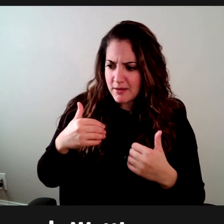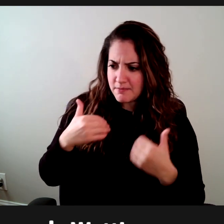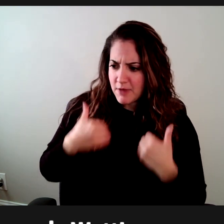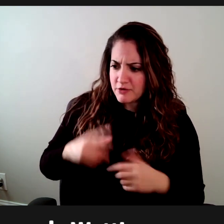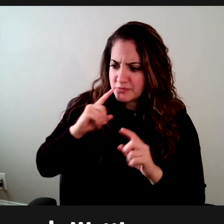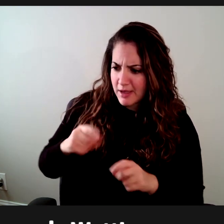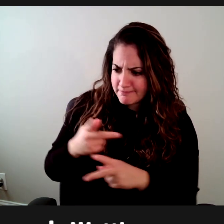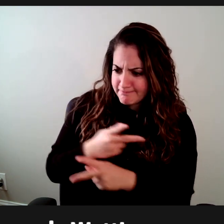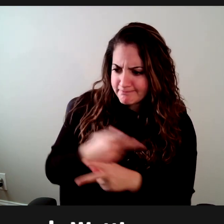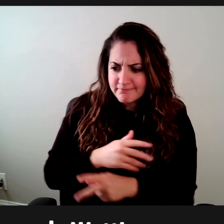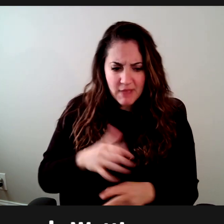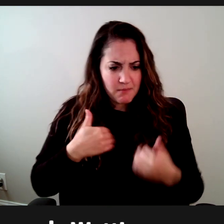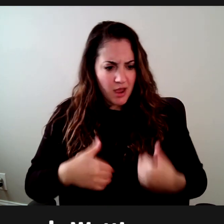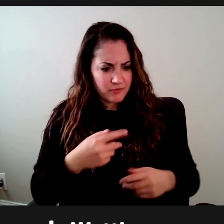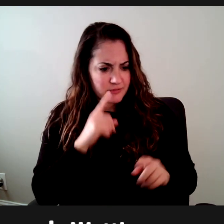body respond? Because maybe,